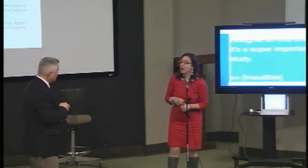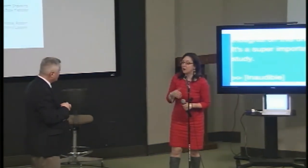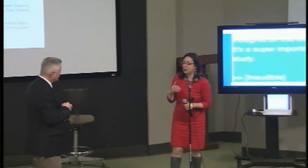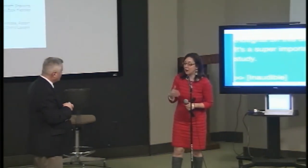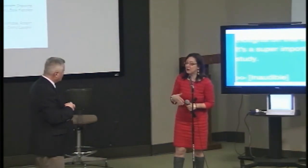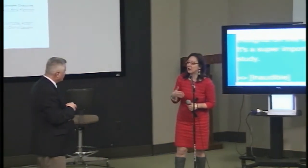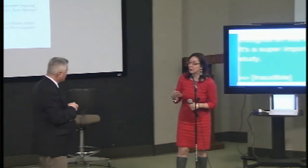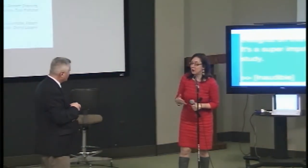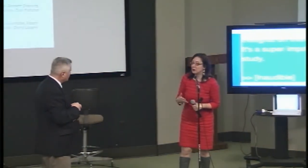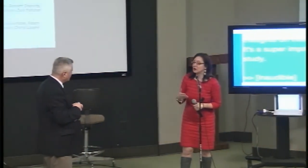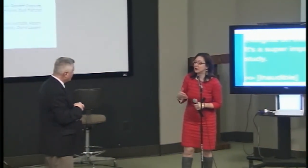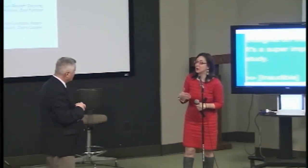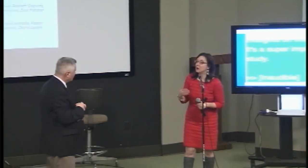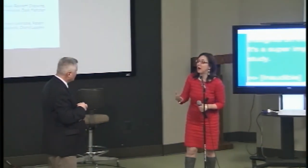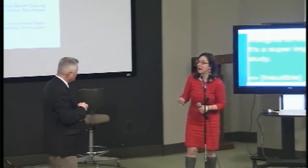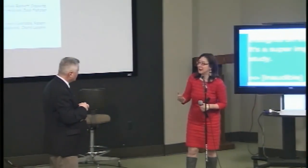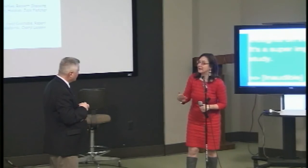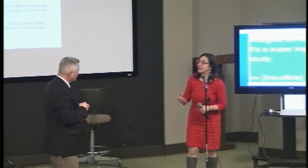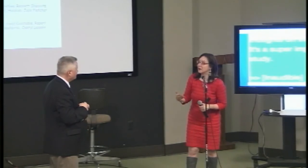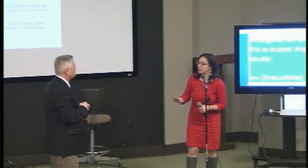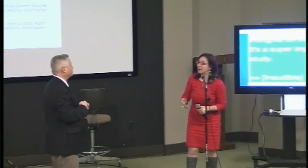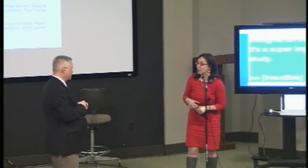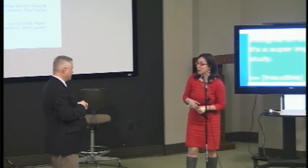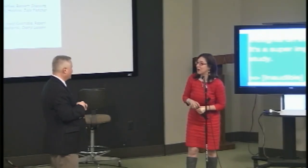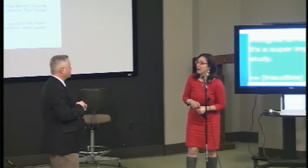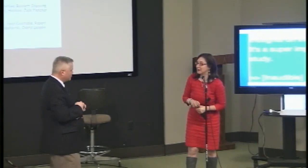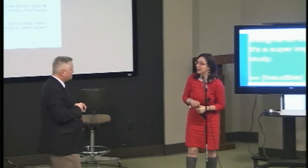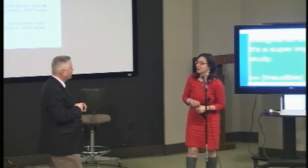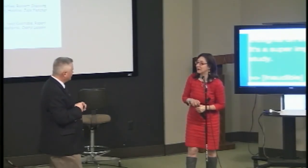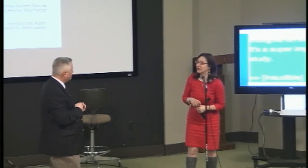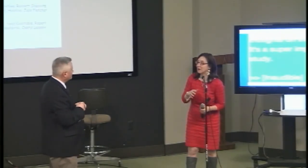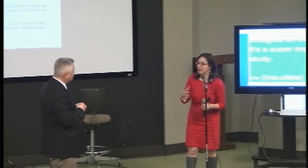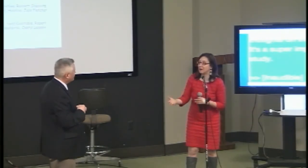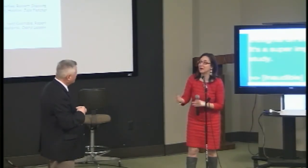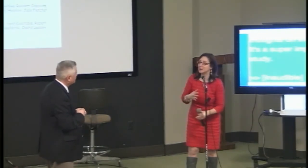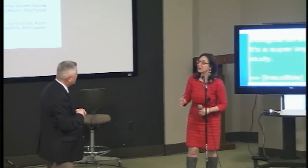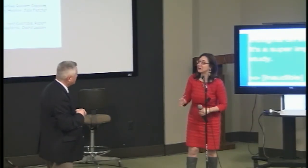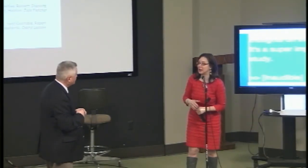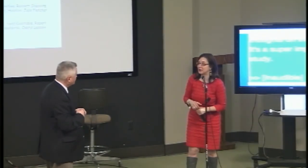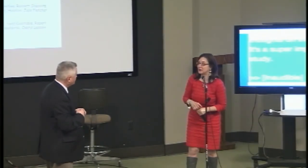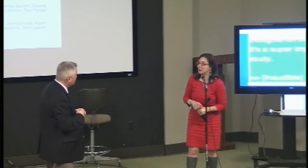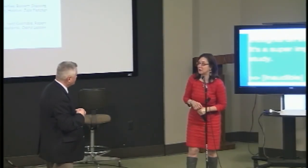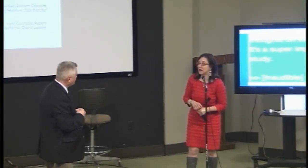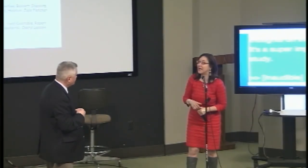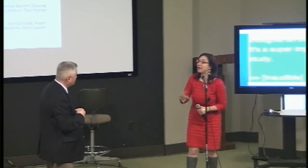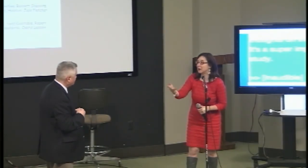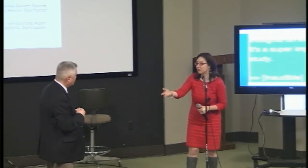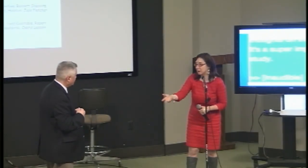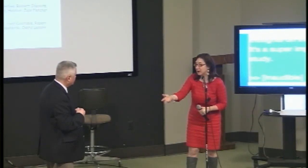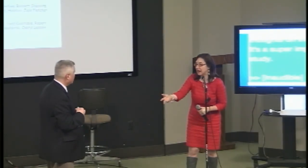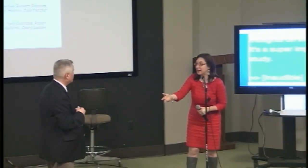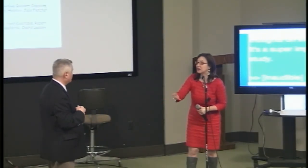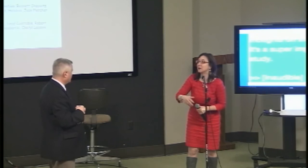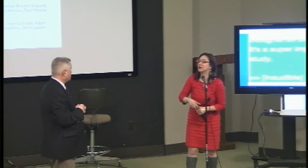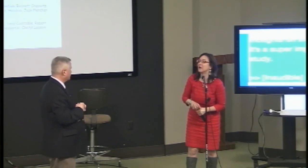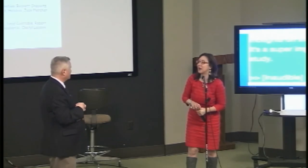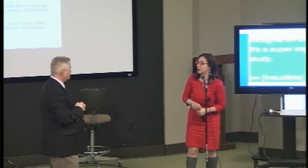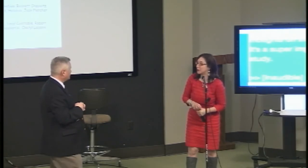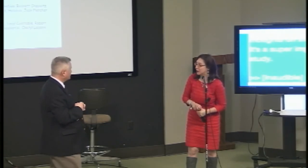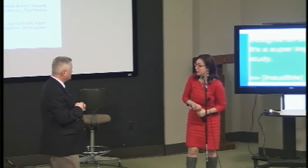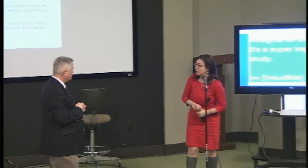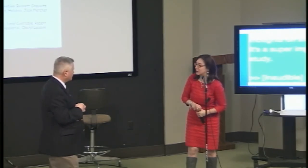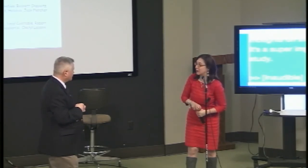in first exposure to a intensive bilingual context. Right. We see very fundamental changes in the brain and the